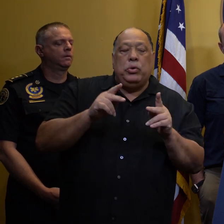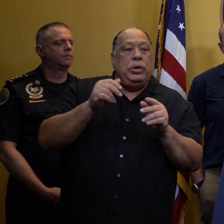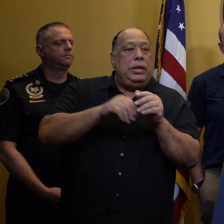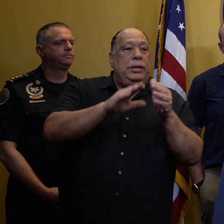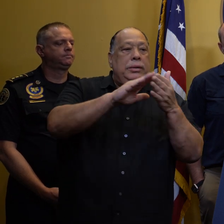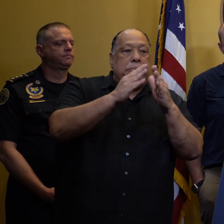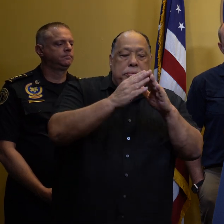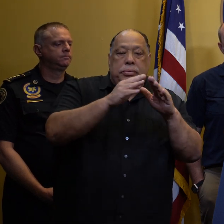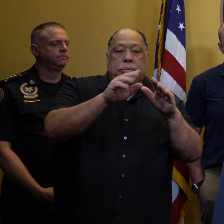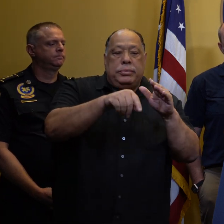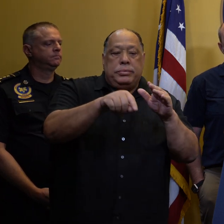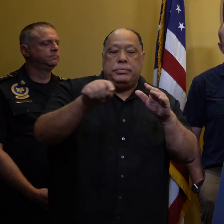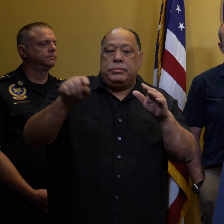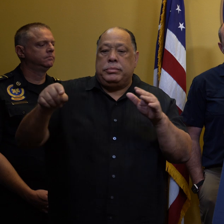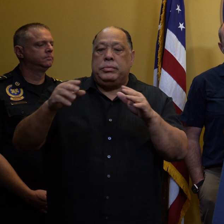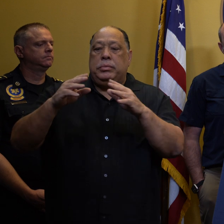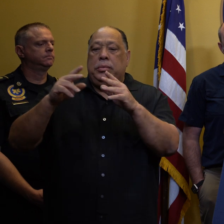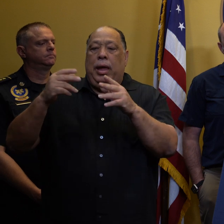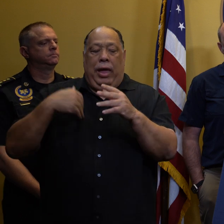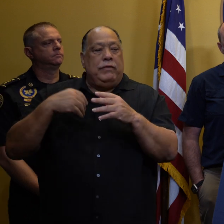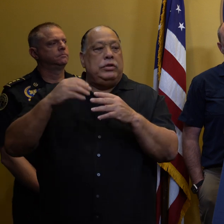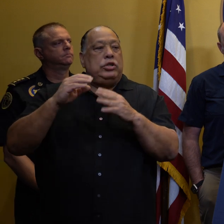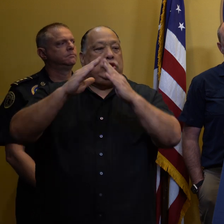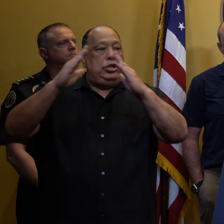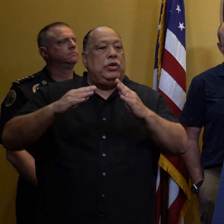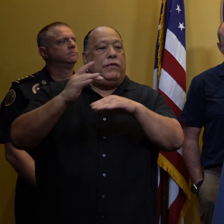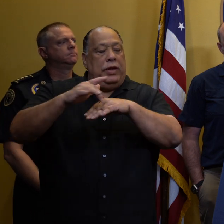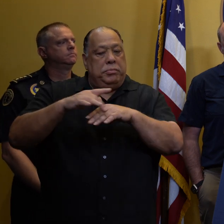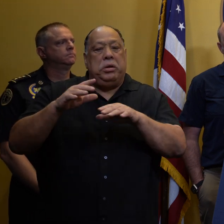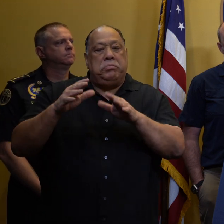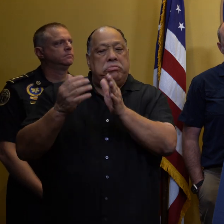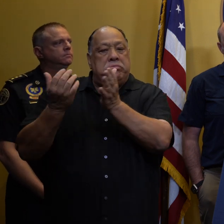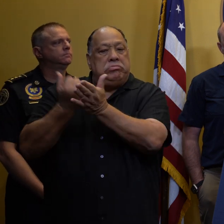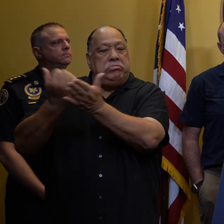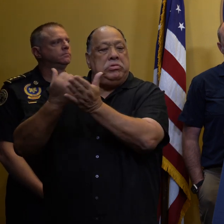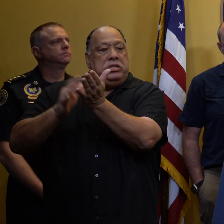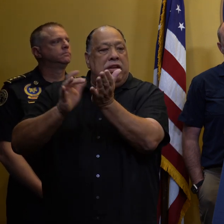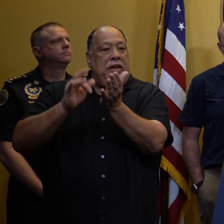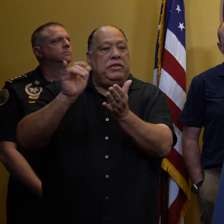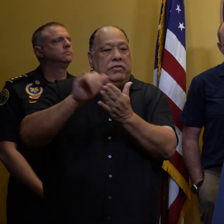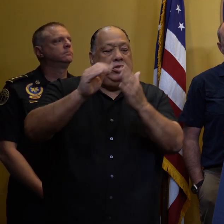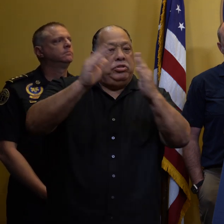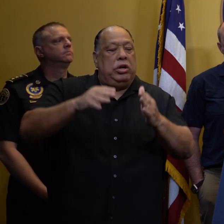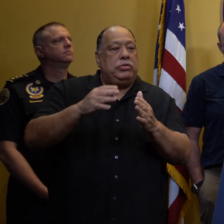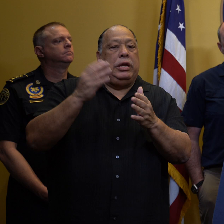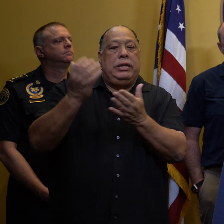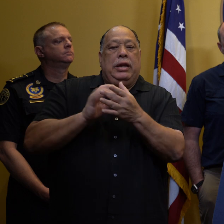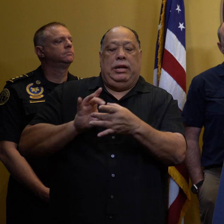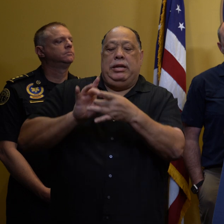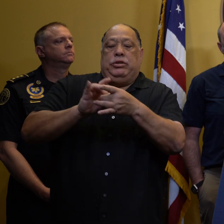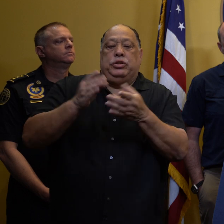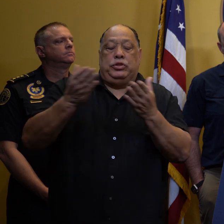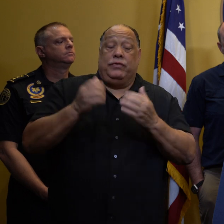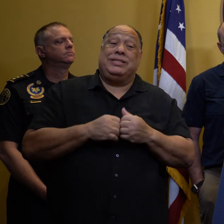encampment, letting them know that we do have shelter available if they would like to take advantage of it, and also helping them get connected to those services as well. This is